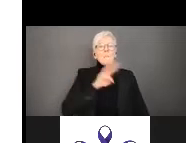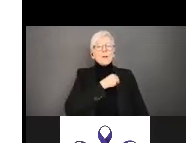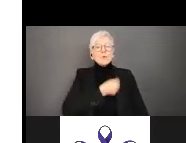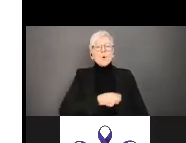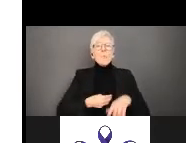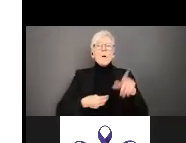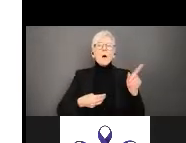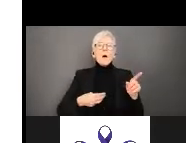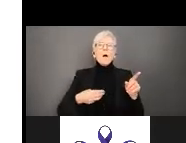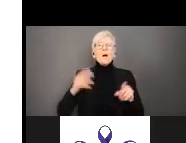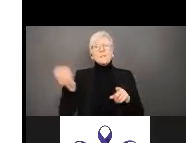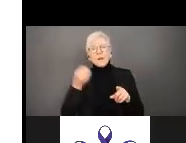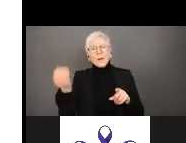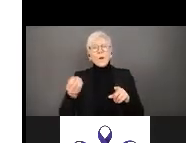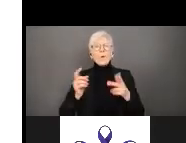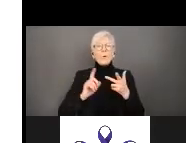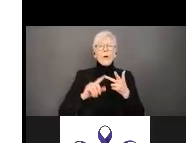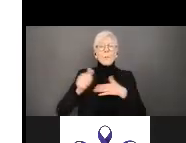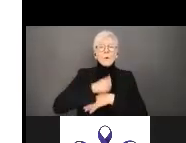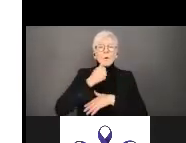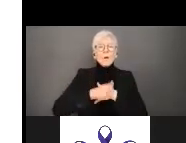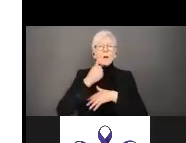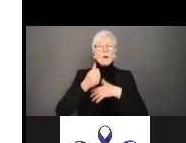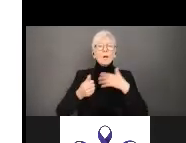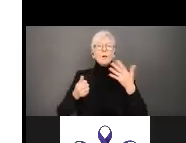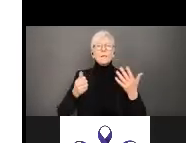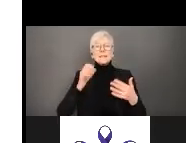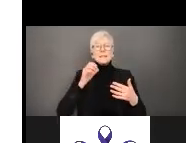Abuse Prevention Ontario, the Alberta Elder Abuse Awareness Council, Seniors